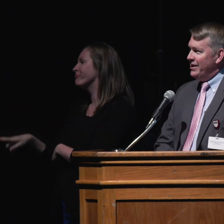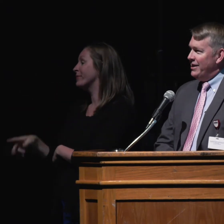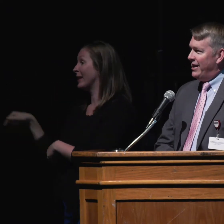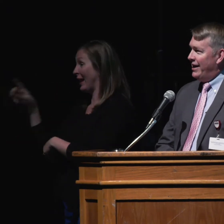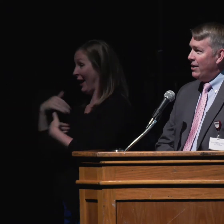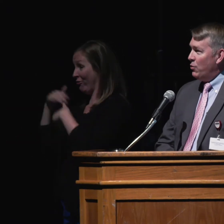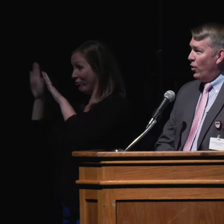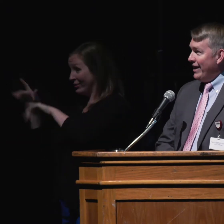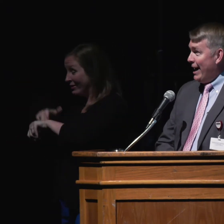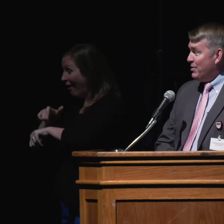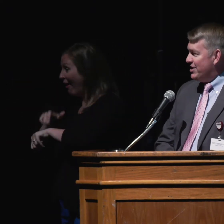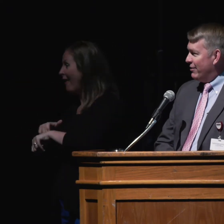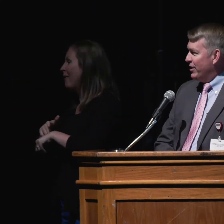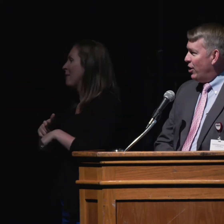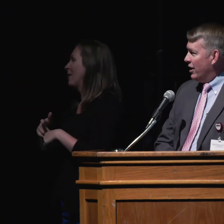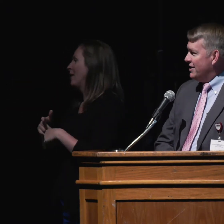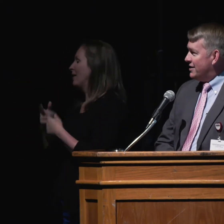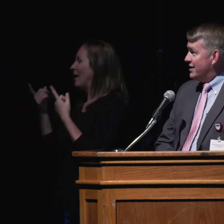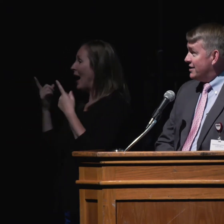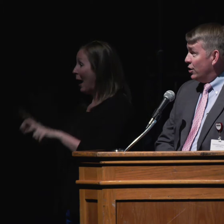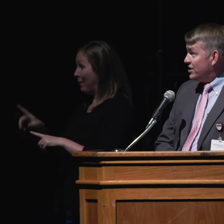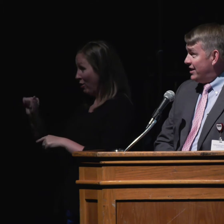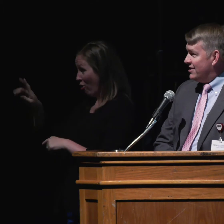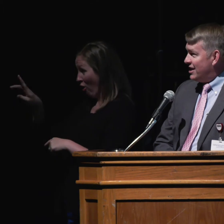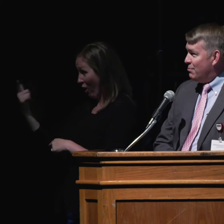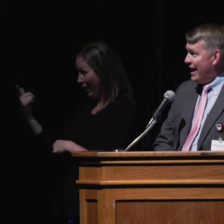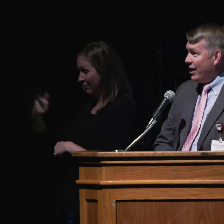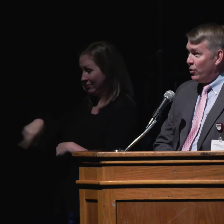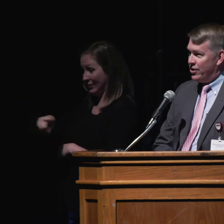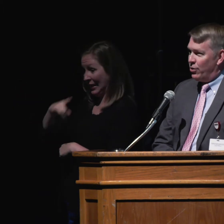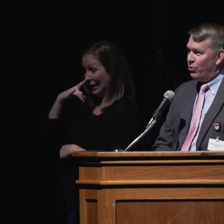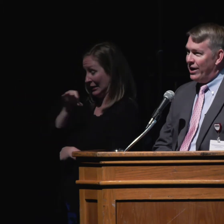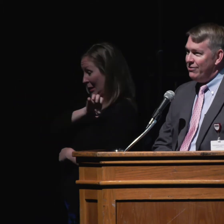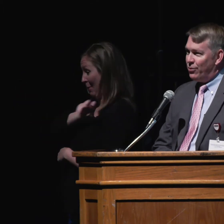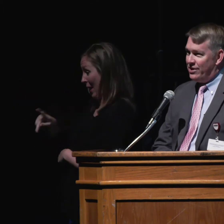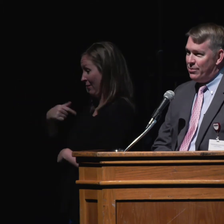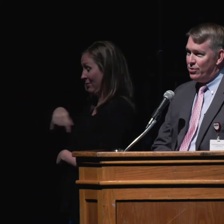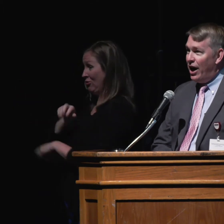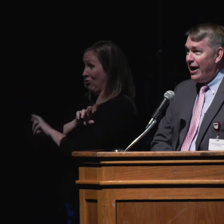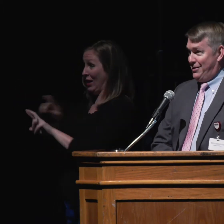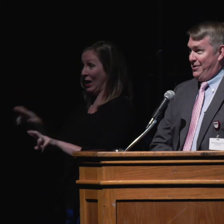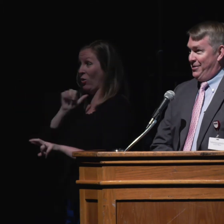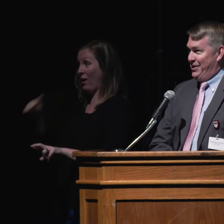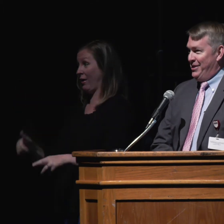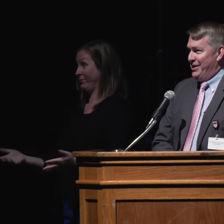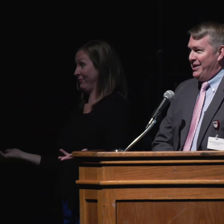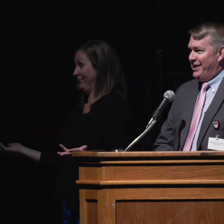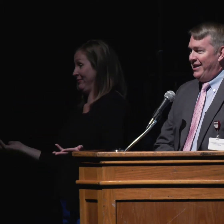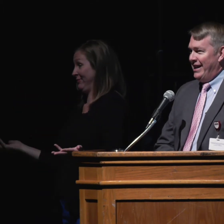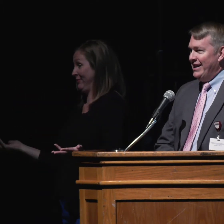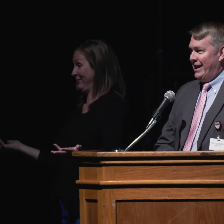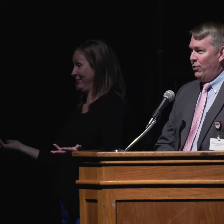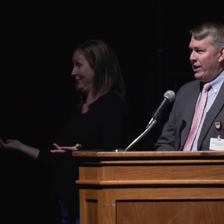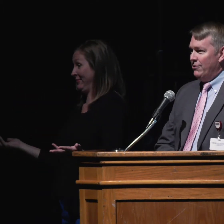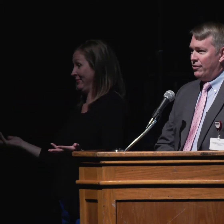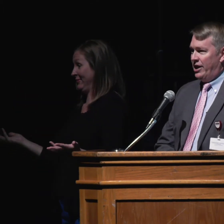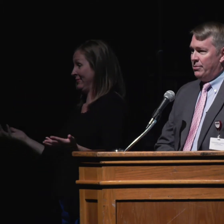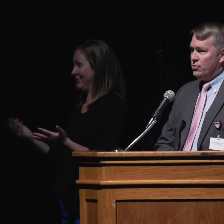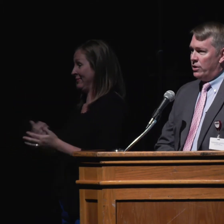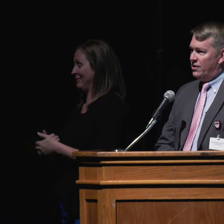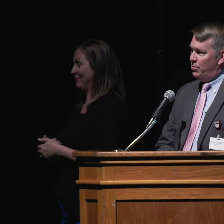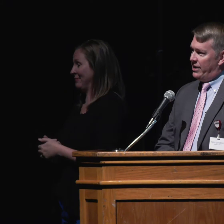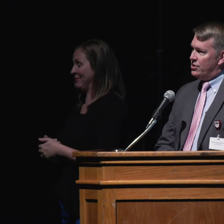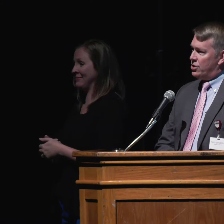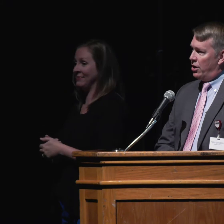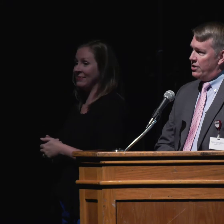having, what happens every August is those kids come back whether we're ready for them or not. And getting ready for them